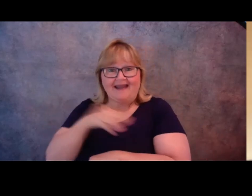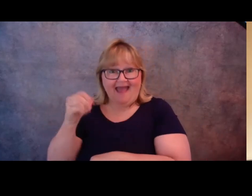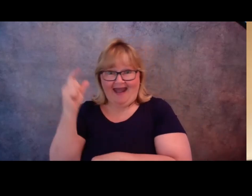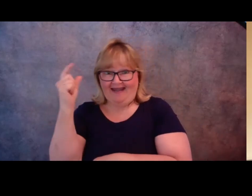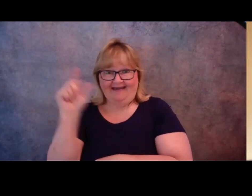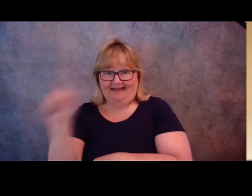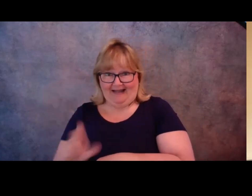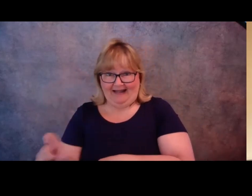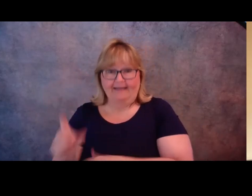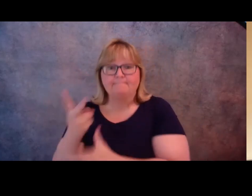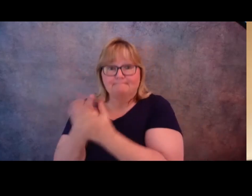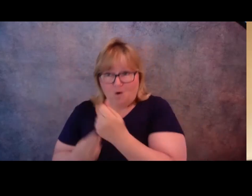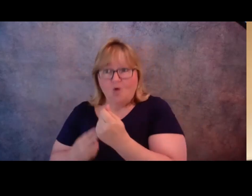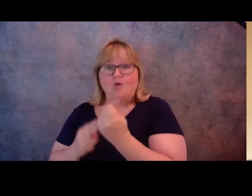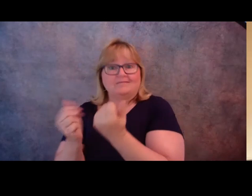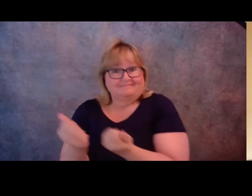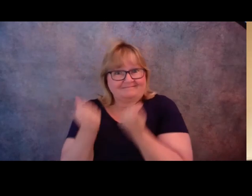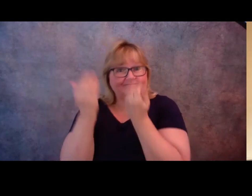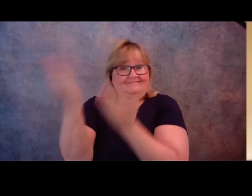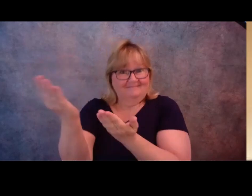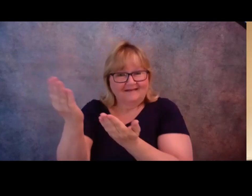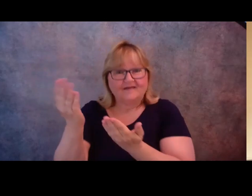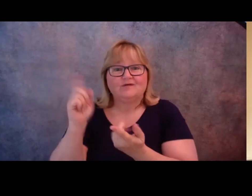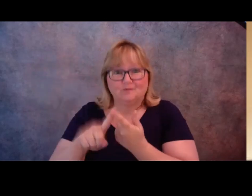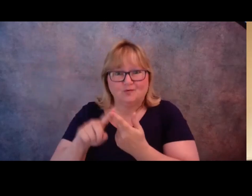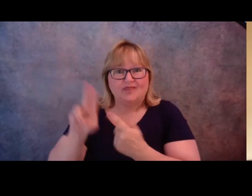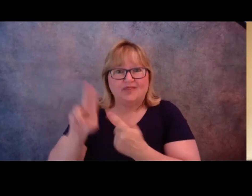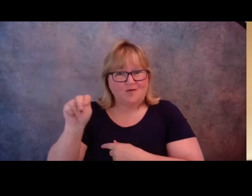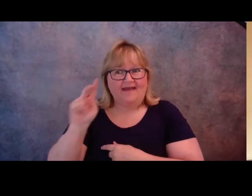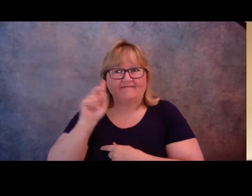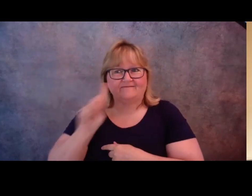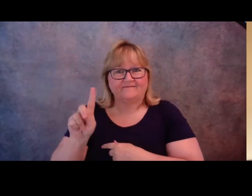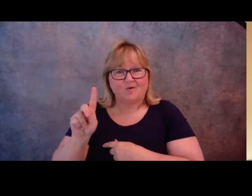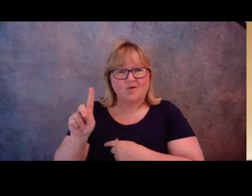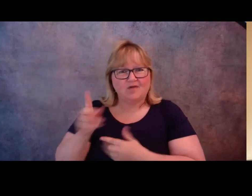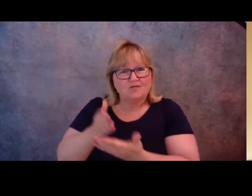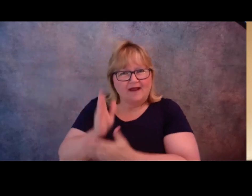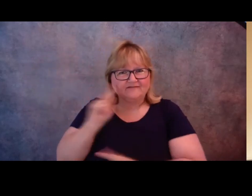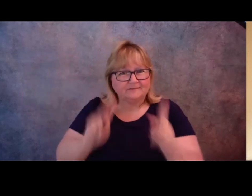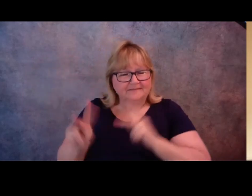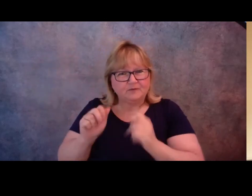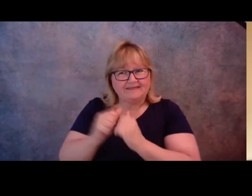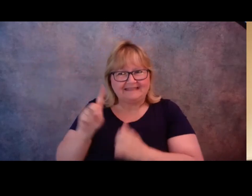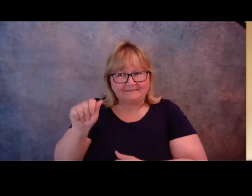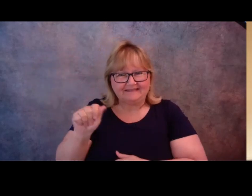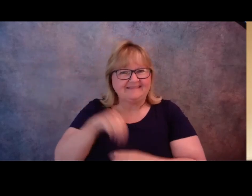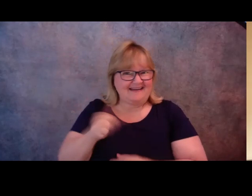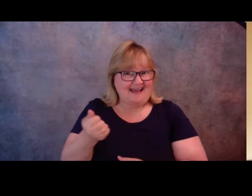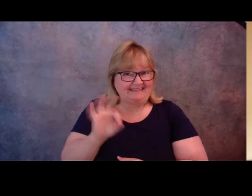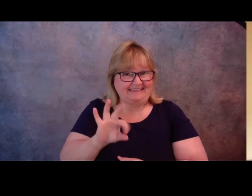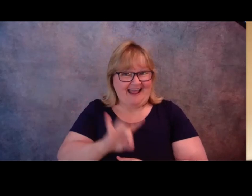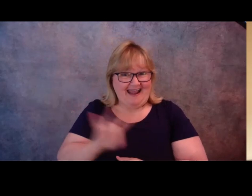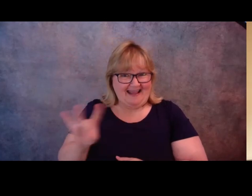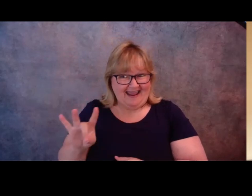to the UN on the rights of persons with disabilities. That was actually in 1988. They